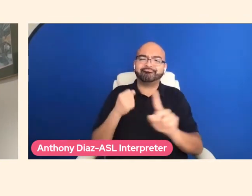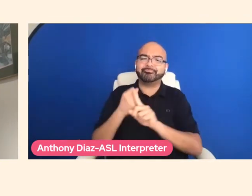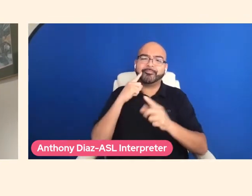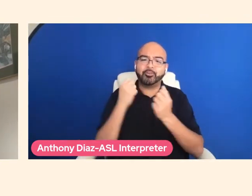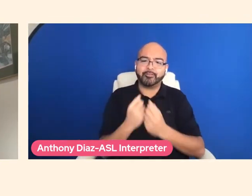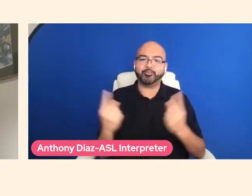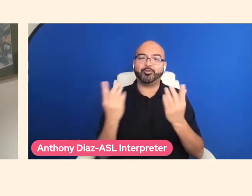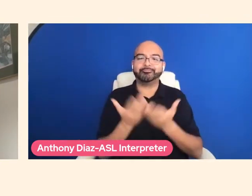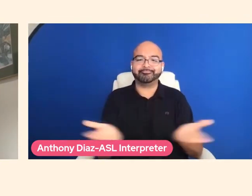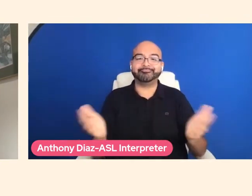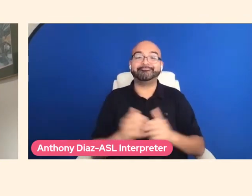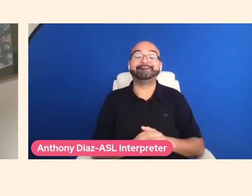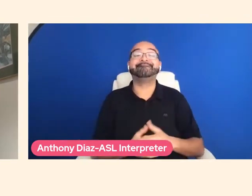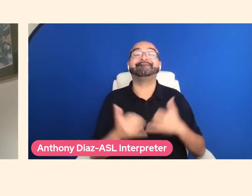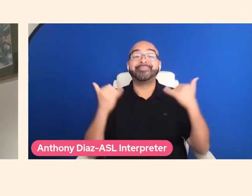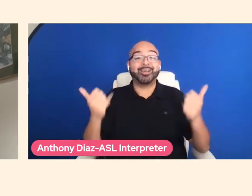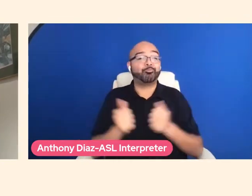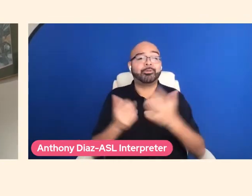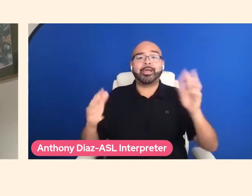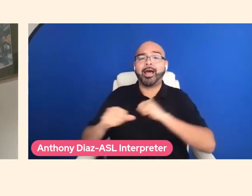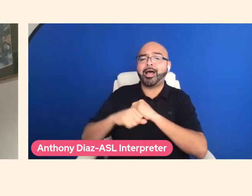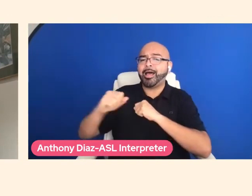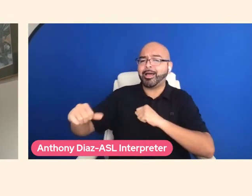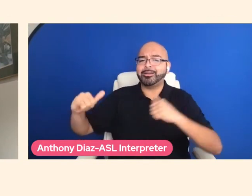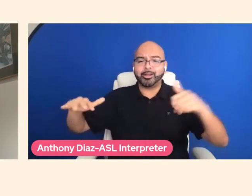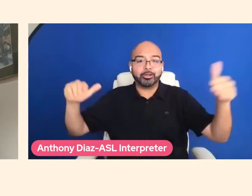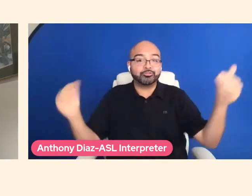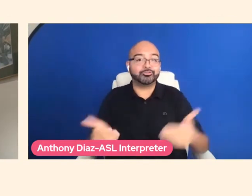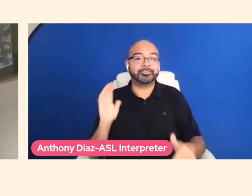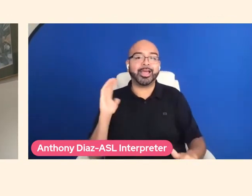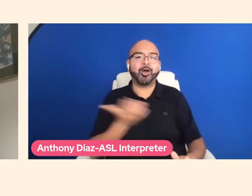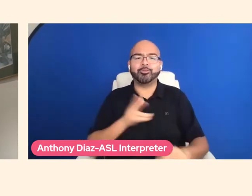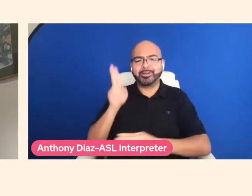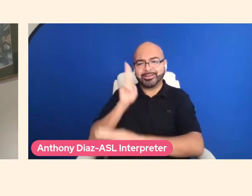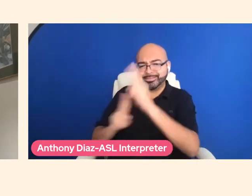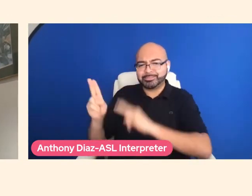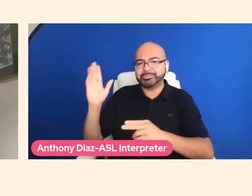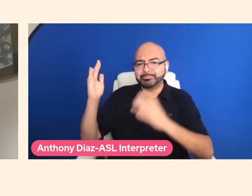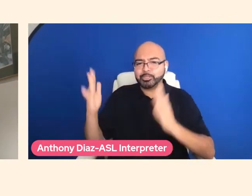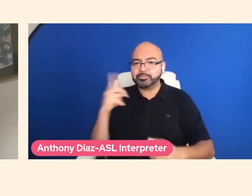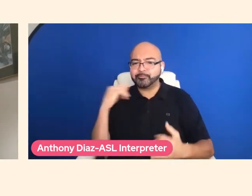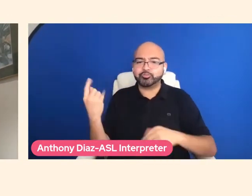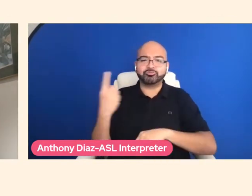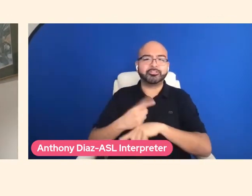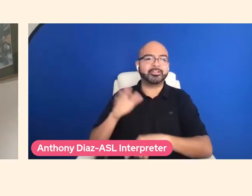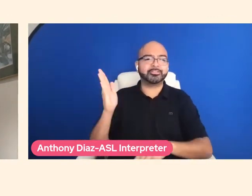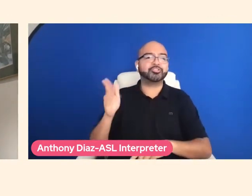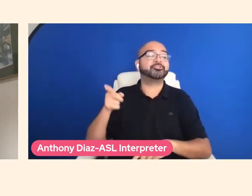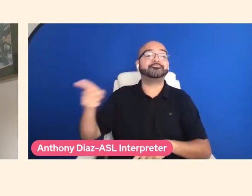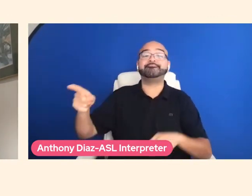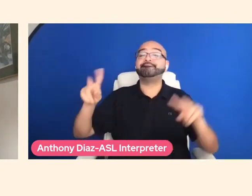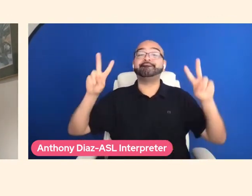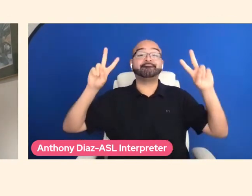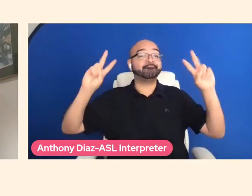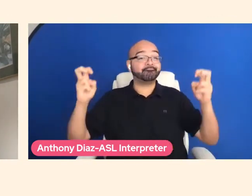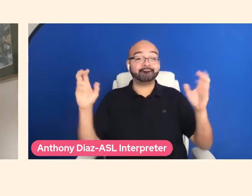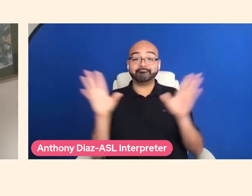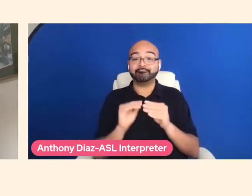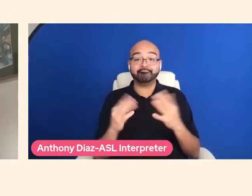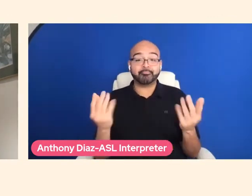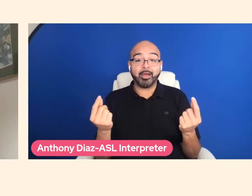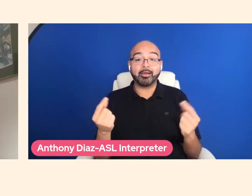without further ado, let's transition into introducing our esteemed speaker for today's session, titled By Us, For